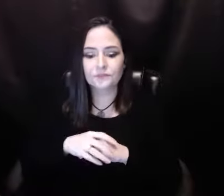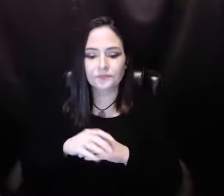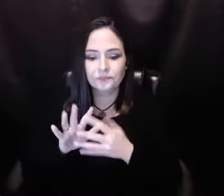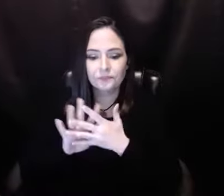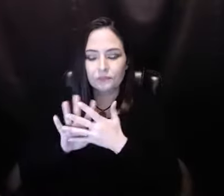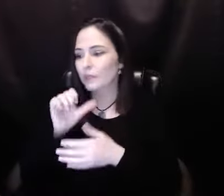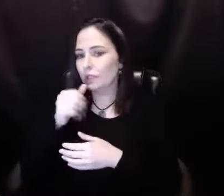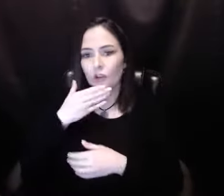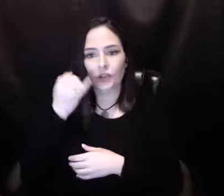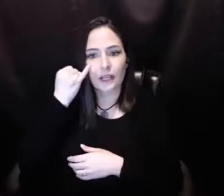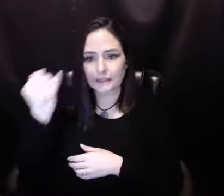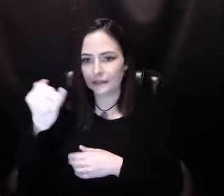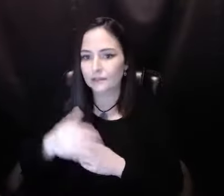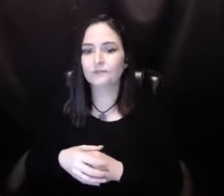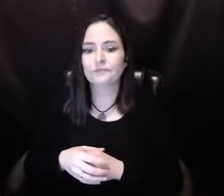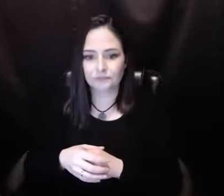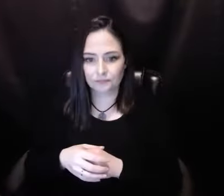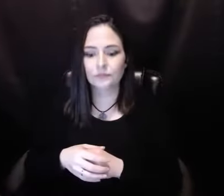that was not such a good idea.